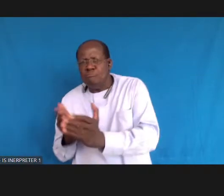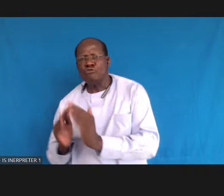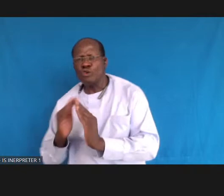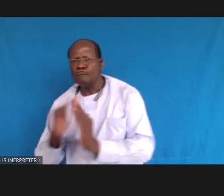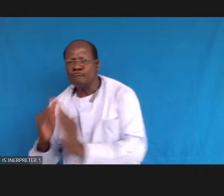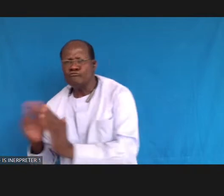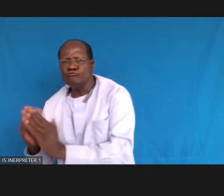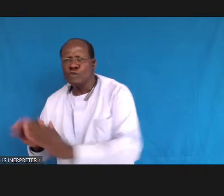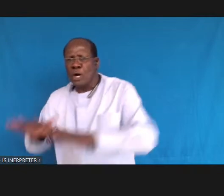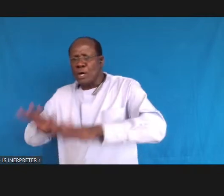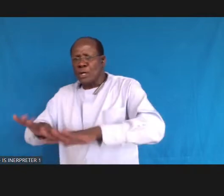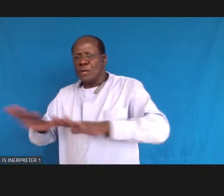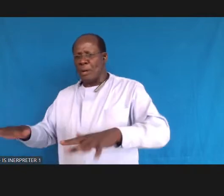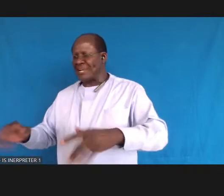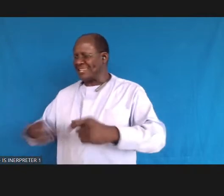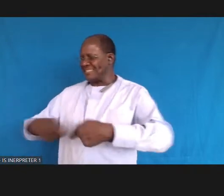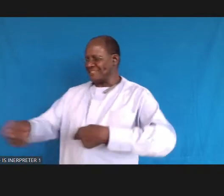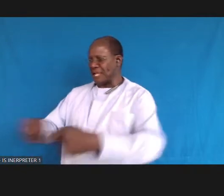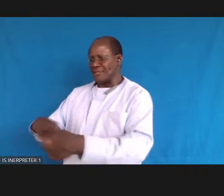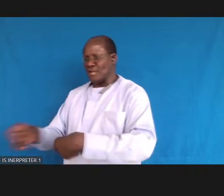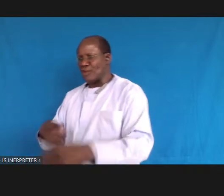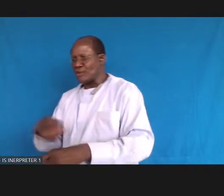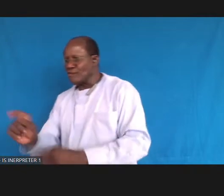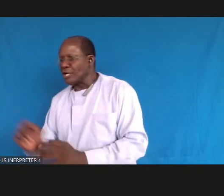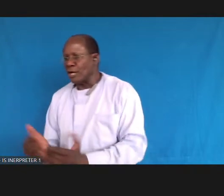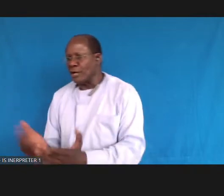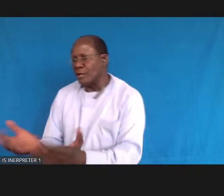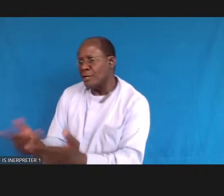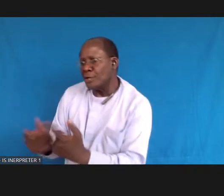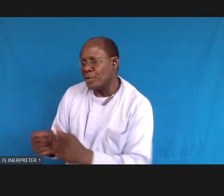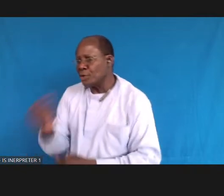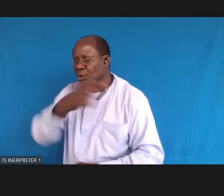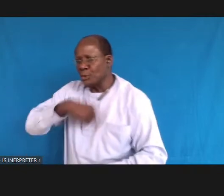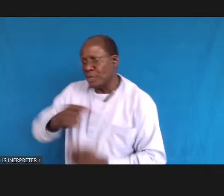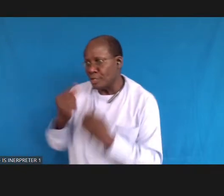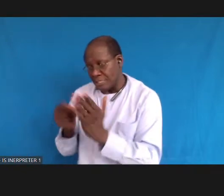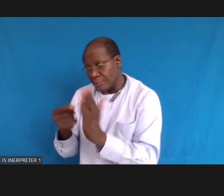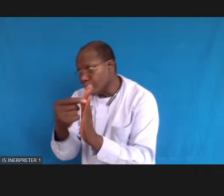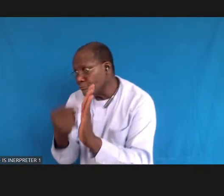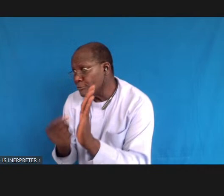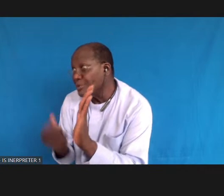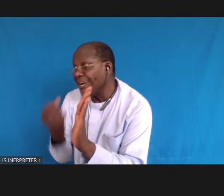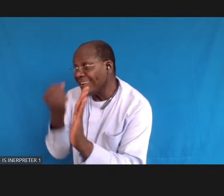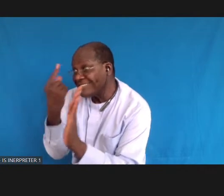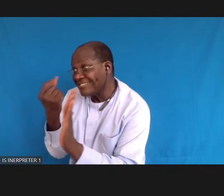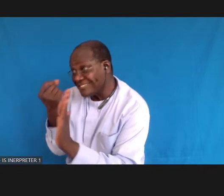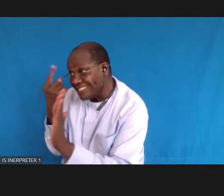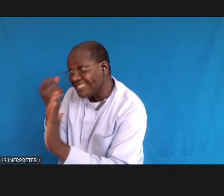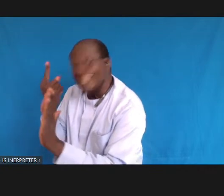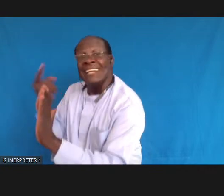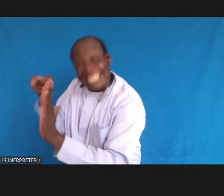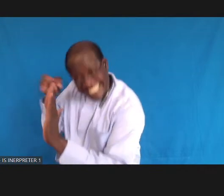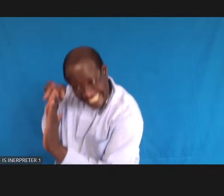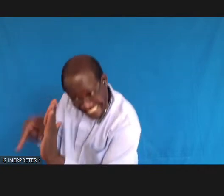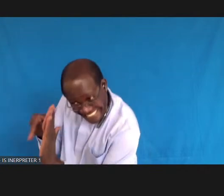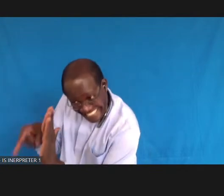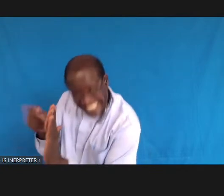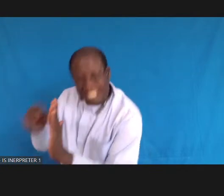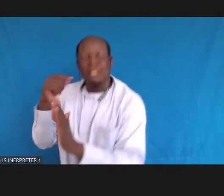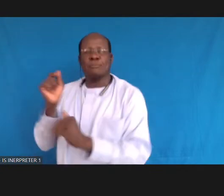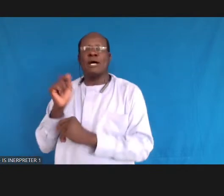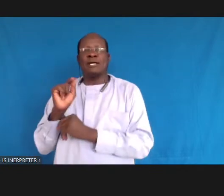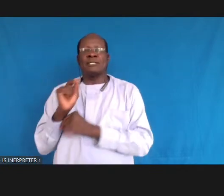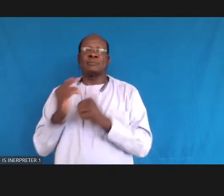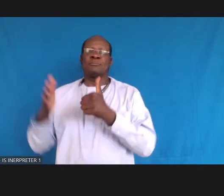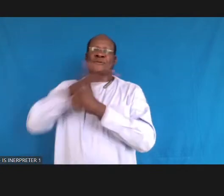that we want you to understand what female genital mutilation is. And that's number one thing. It's also